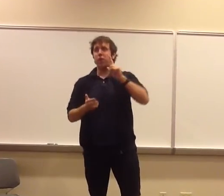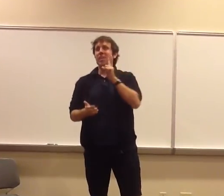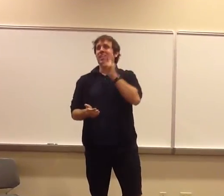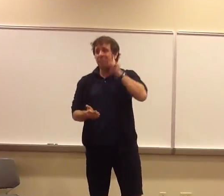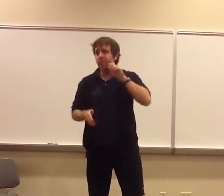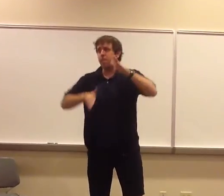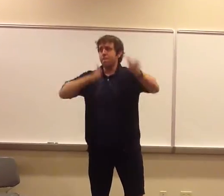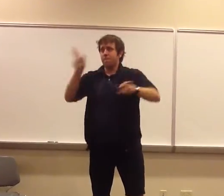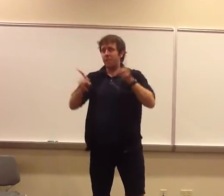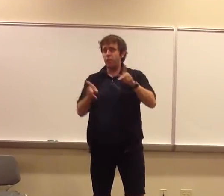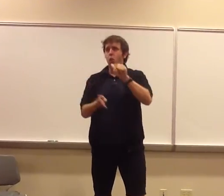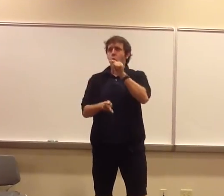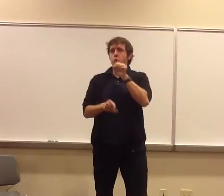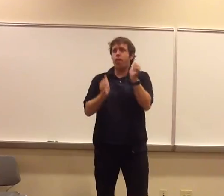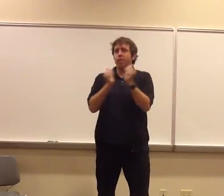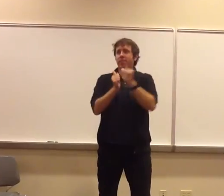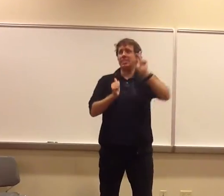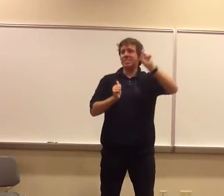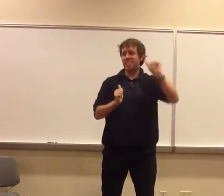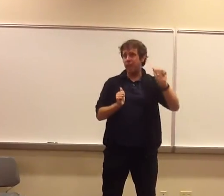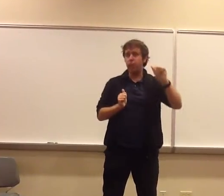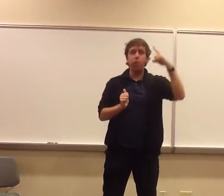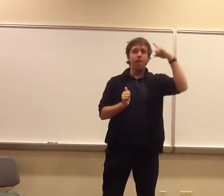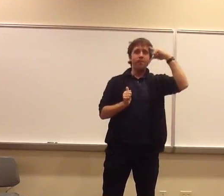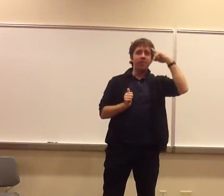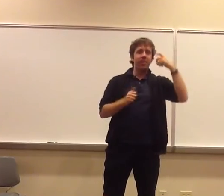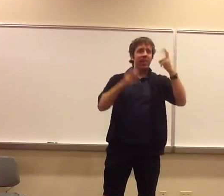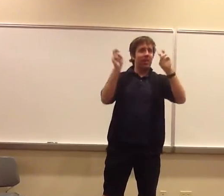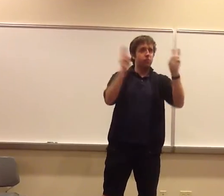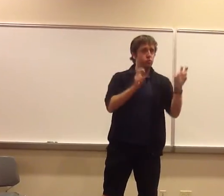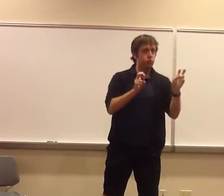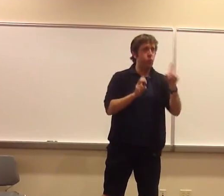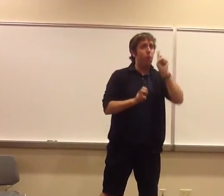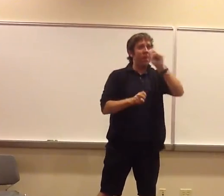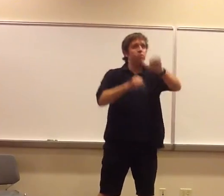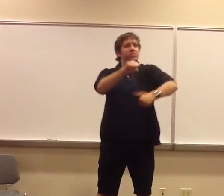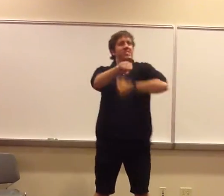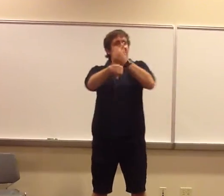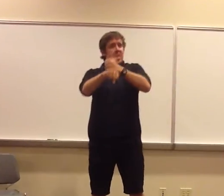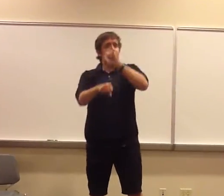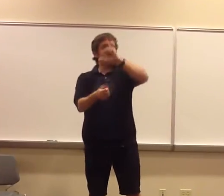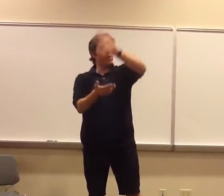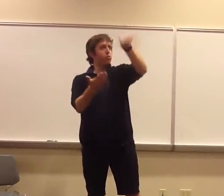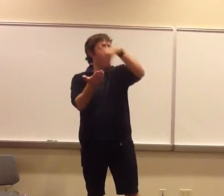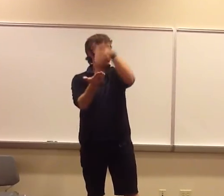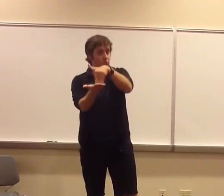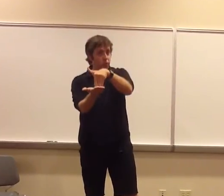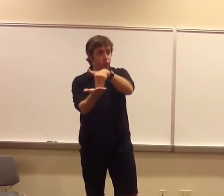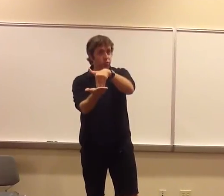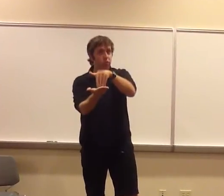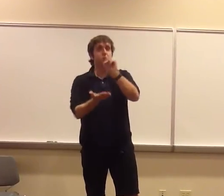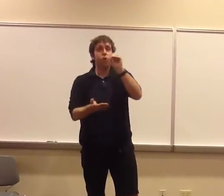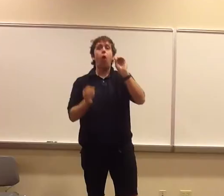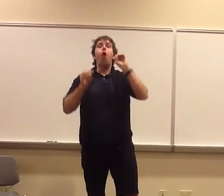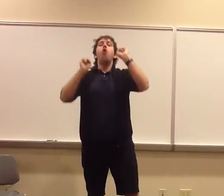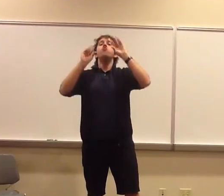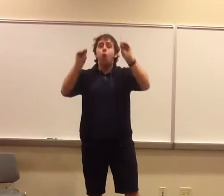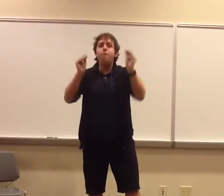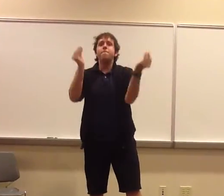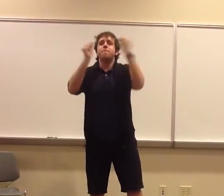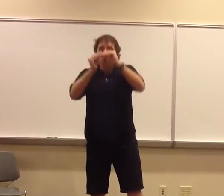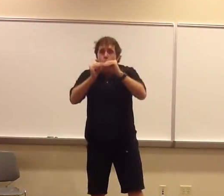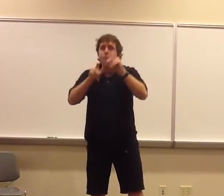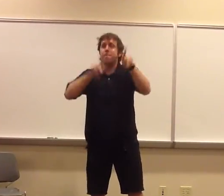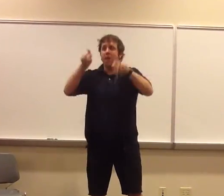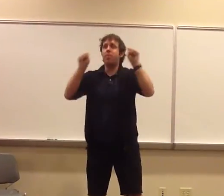for an assisted living center or a group home for people who are deaf, who have other disabilities, and who have mental health issues, where they can